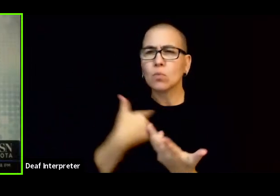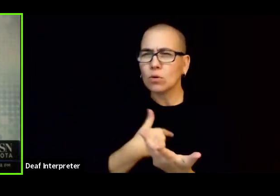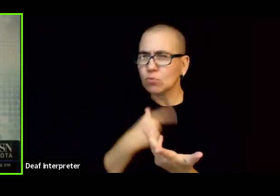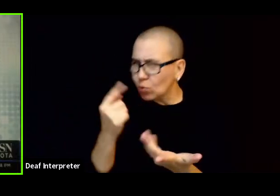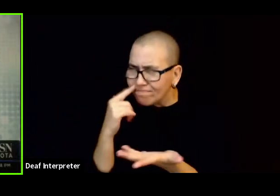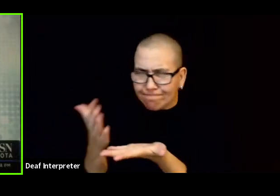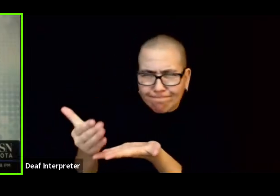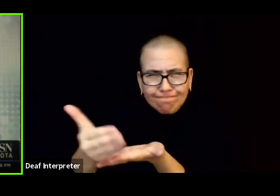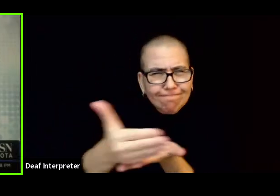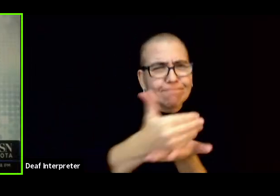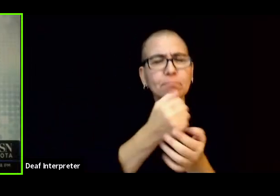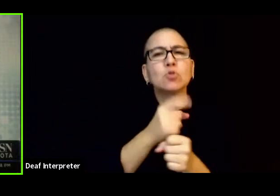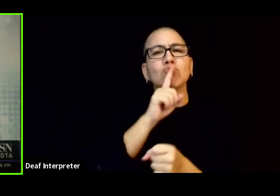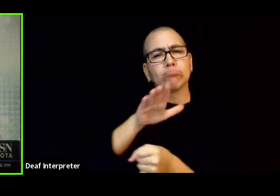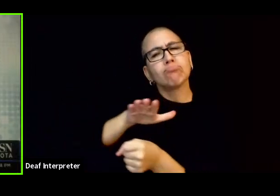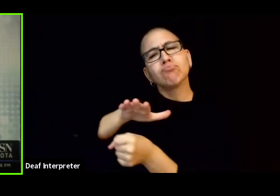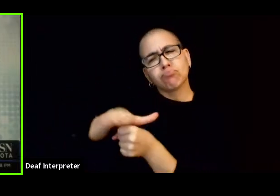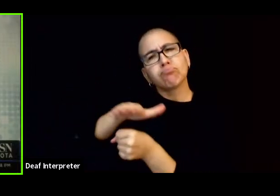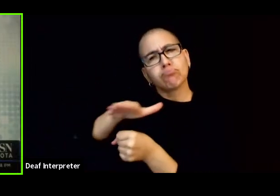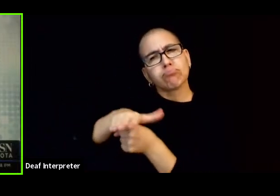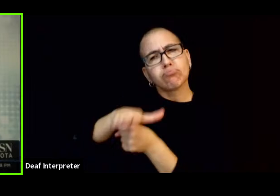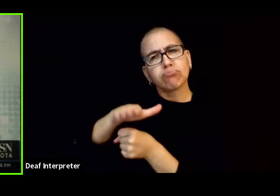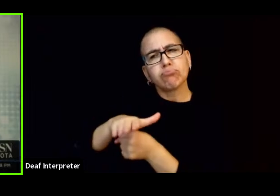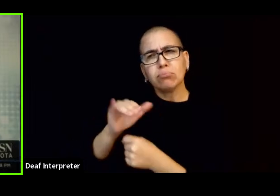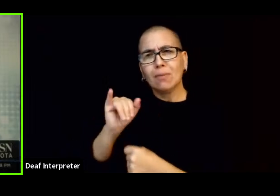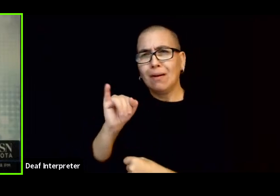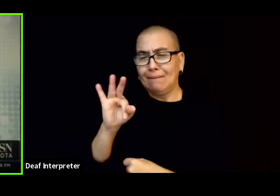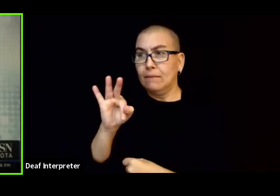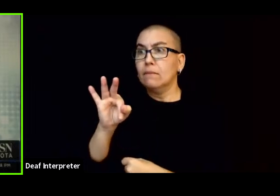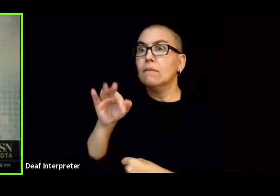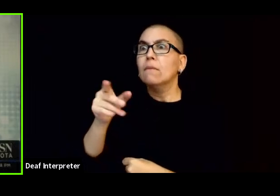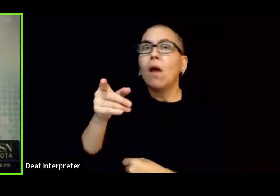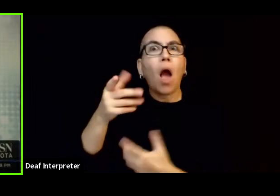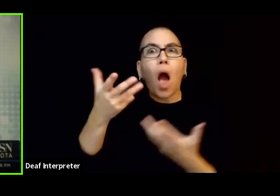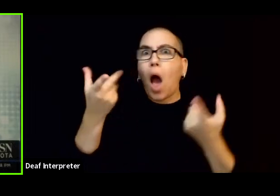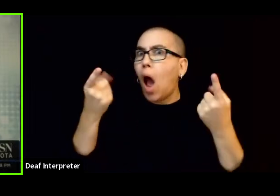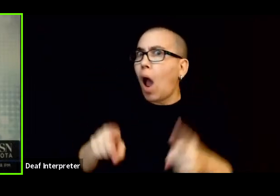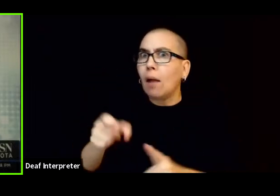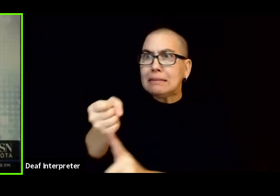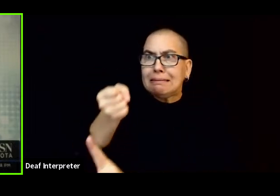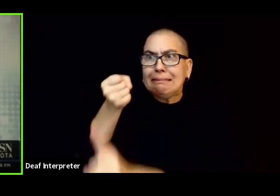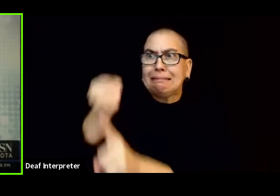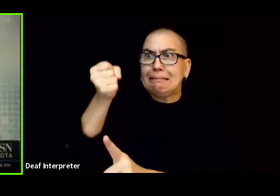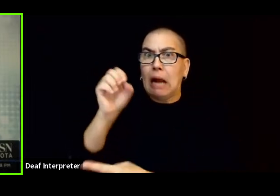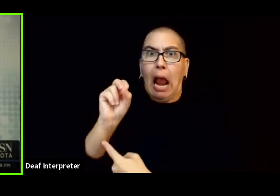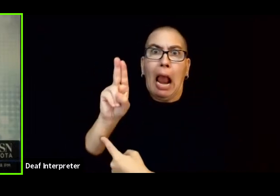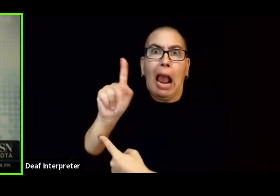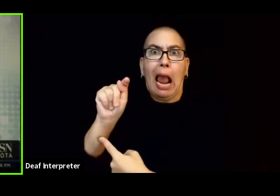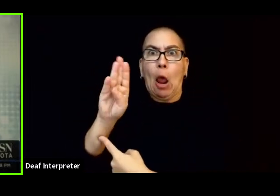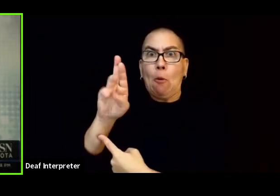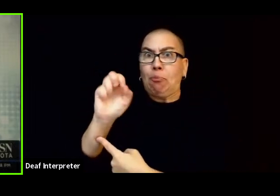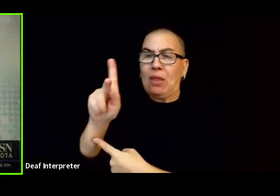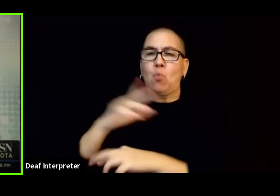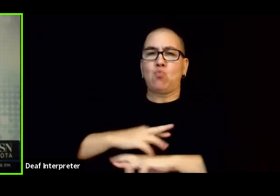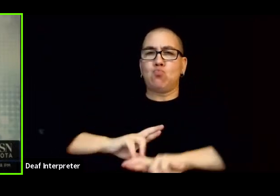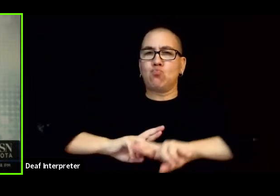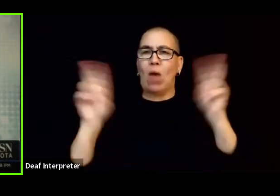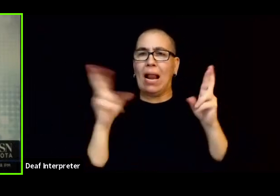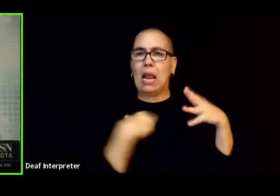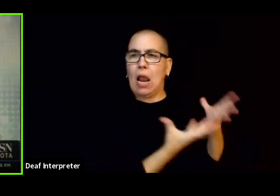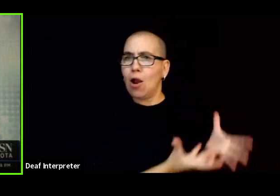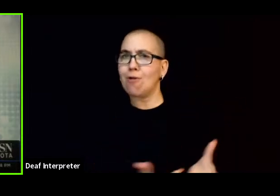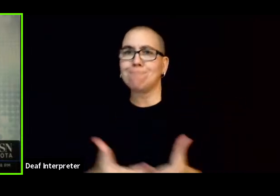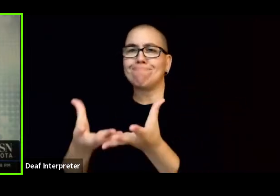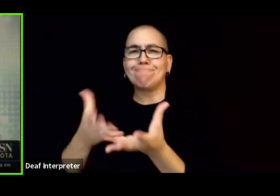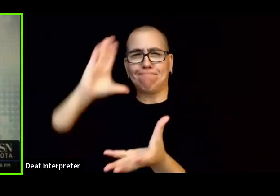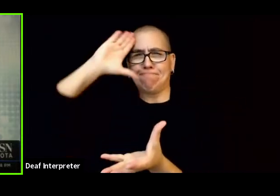adequate supply in case of another outbreak. Knowing we have the support, though, of MDH and the governor's team to help with reimbursement of these supplies is